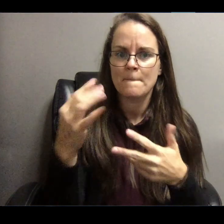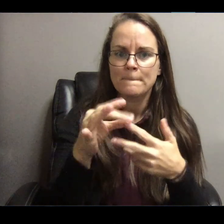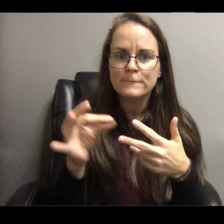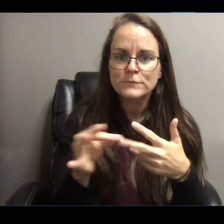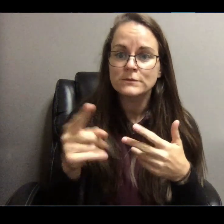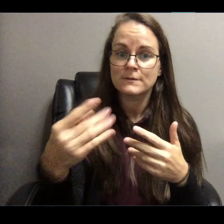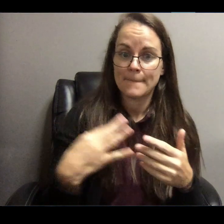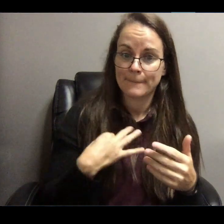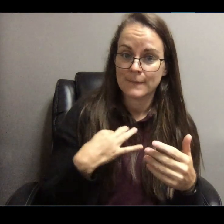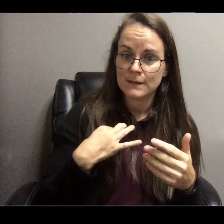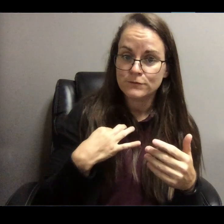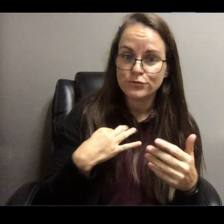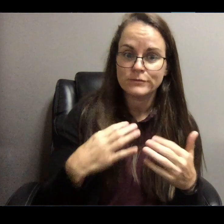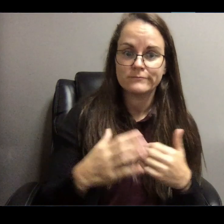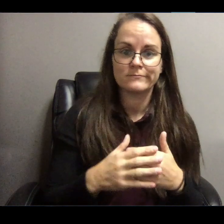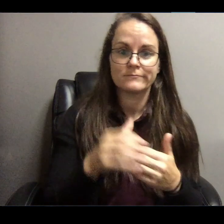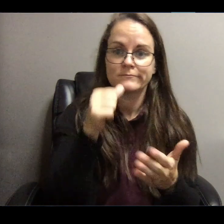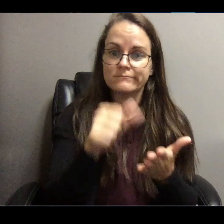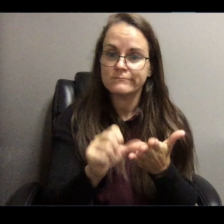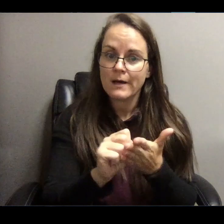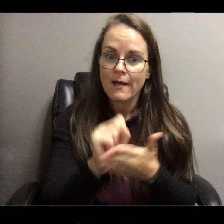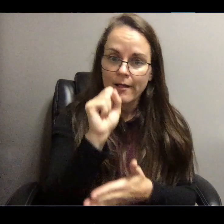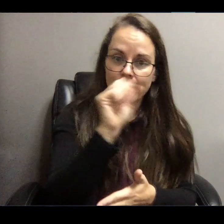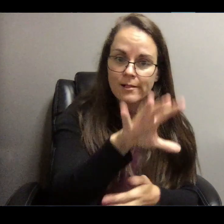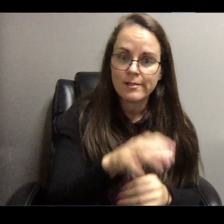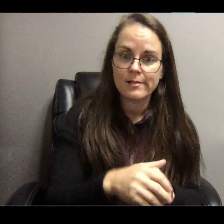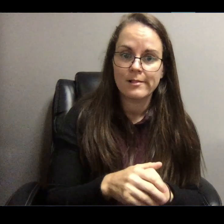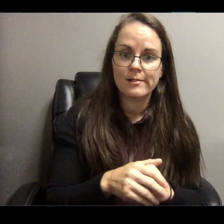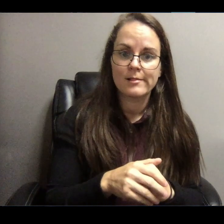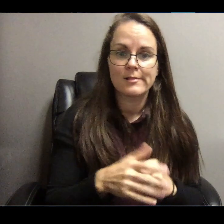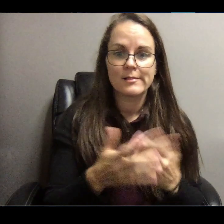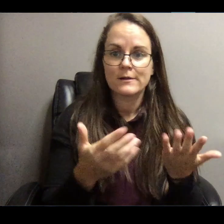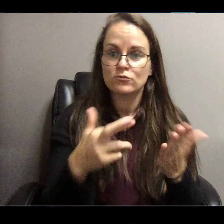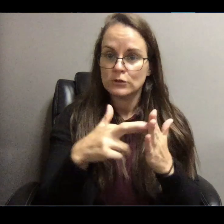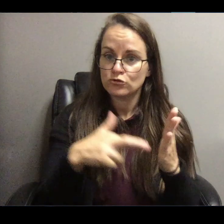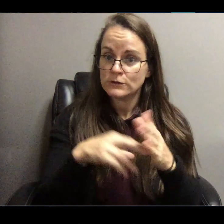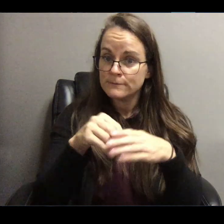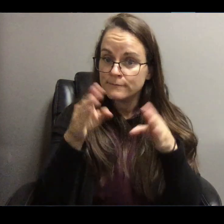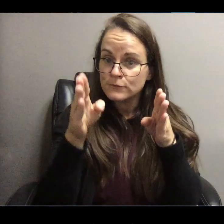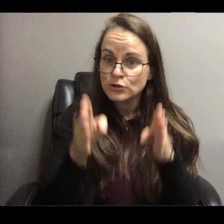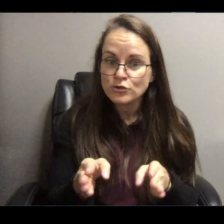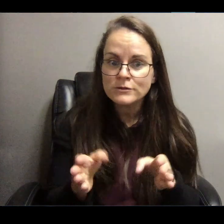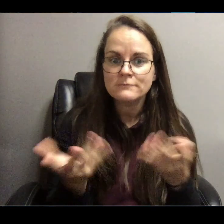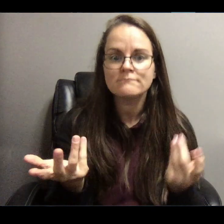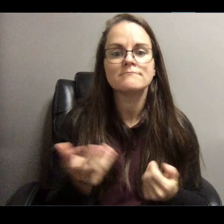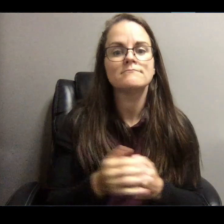your application, whether it be absentee,